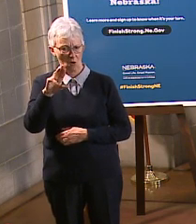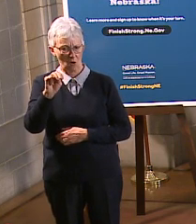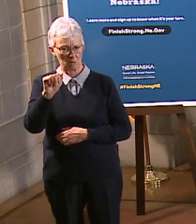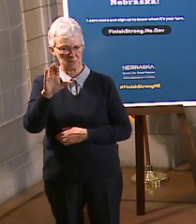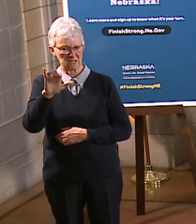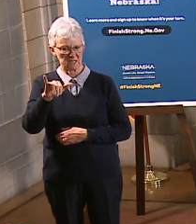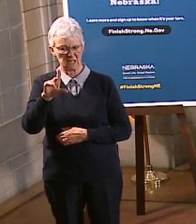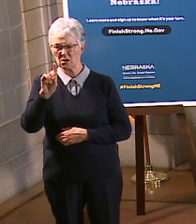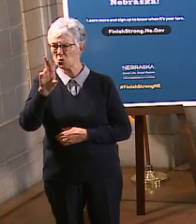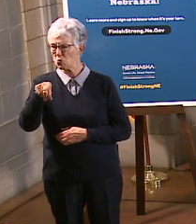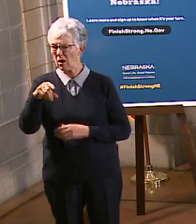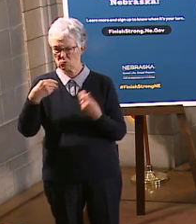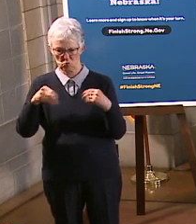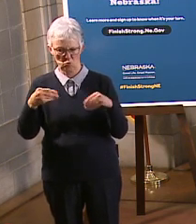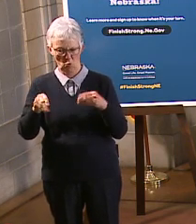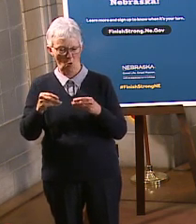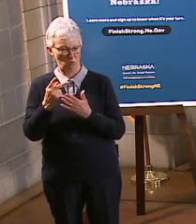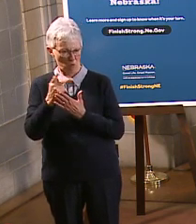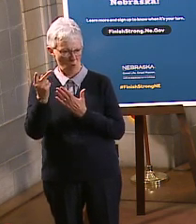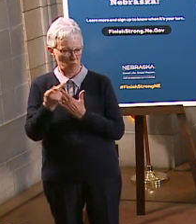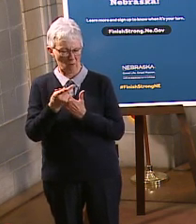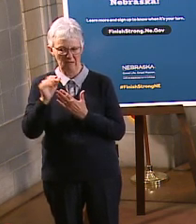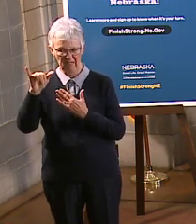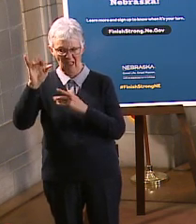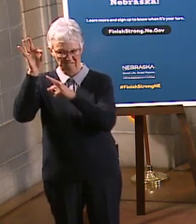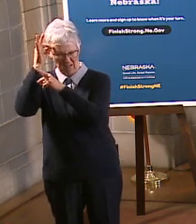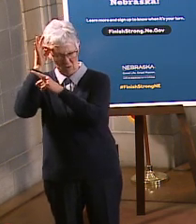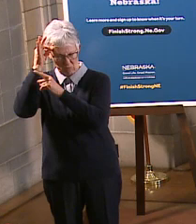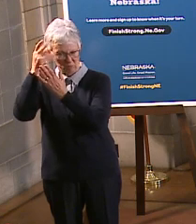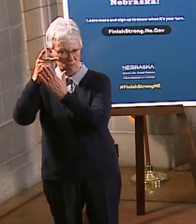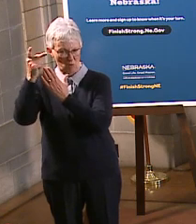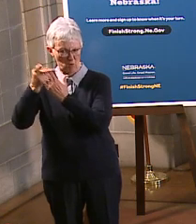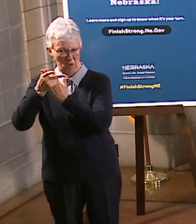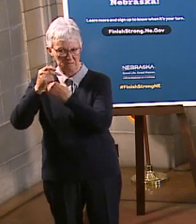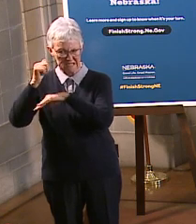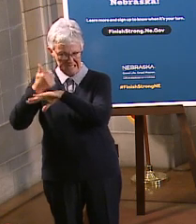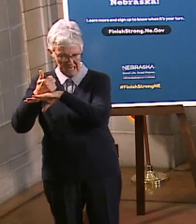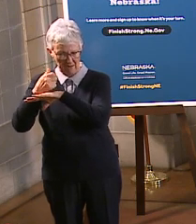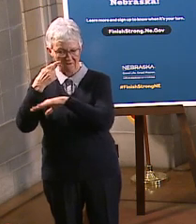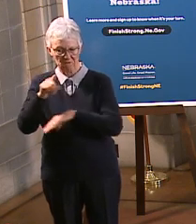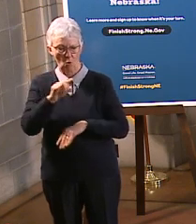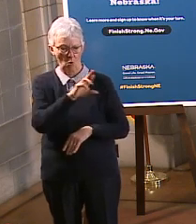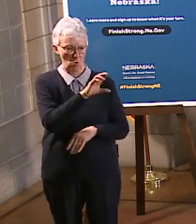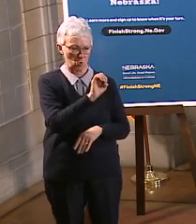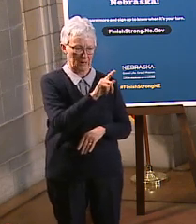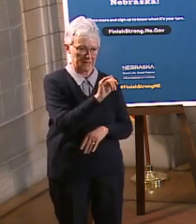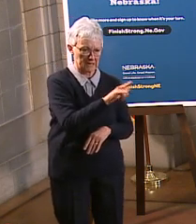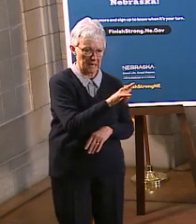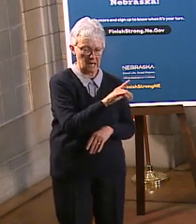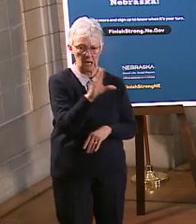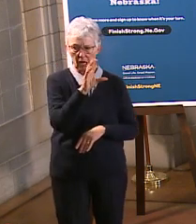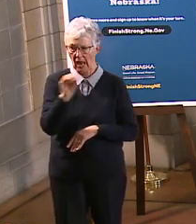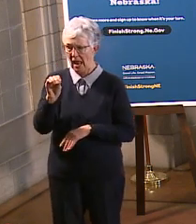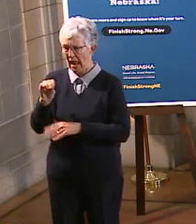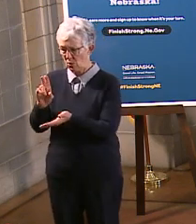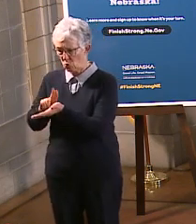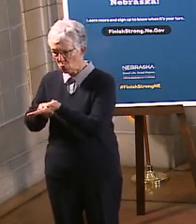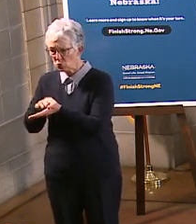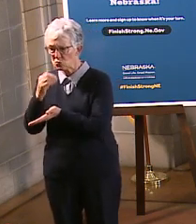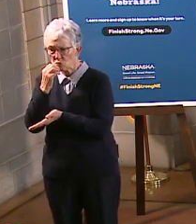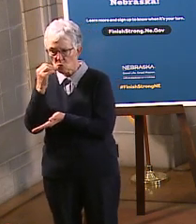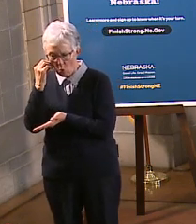about the federal pharmacy program for both retail and long-term care shows